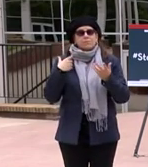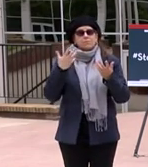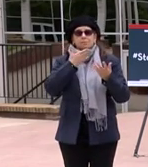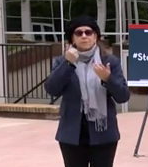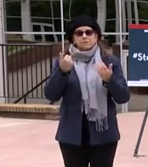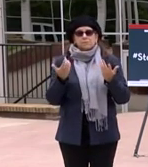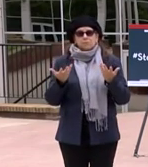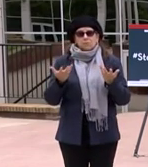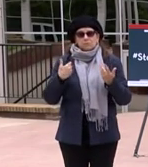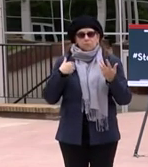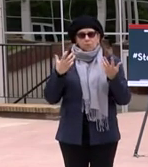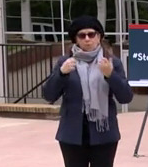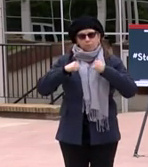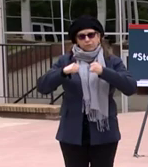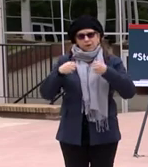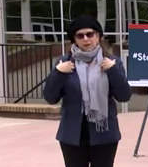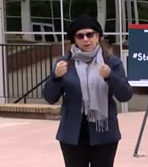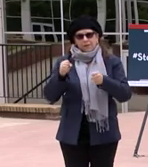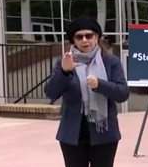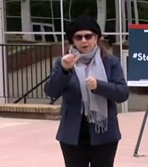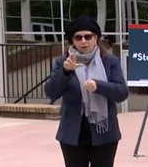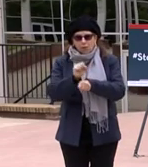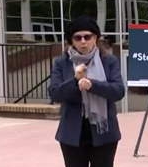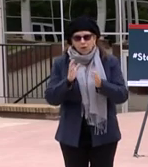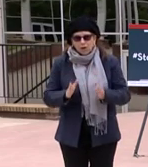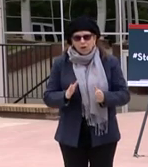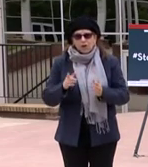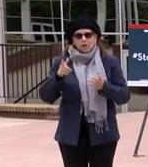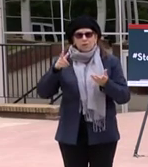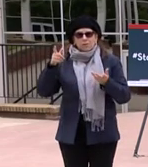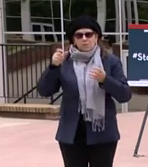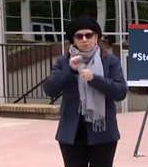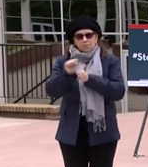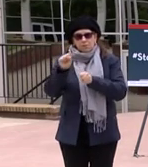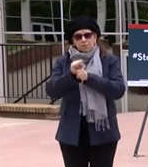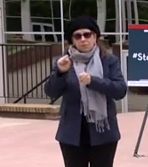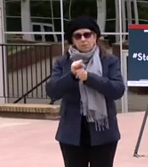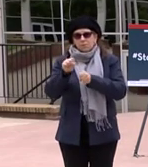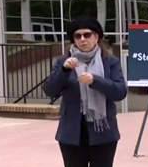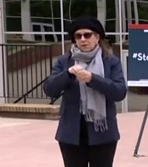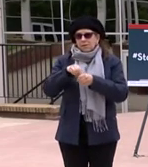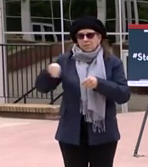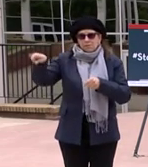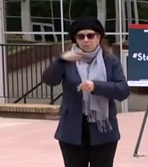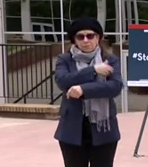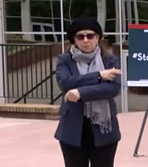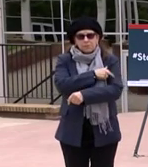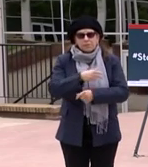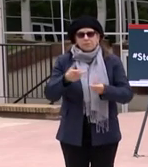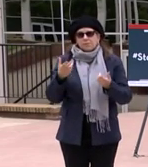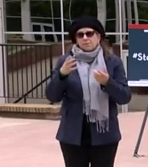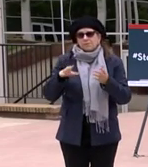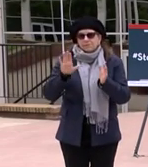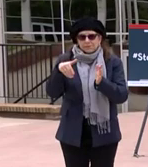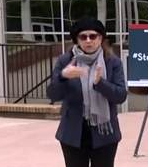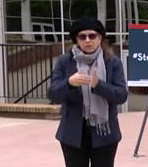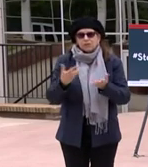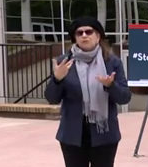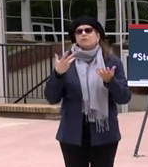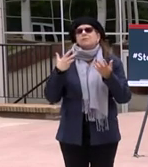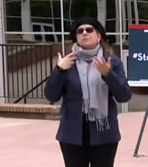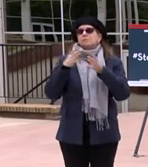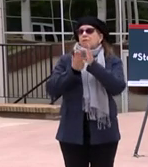city and to flatten the curve and to get back to life as we know it in D.C. is to stay at home.